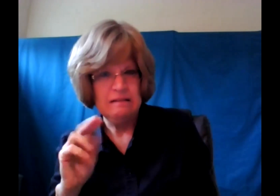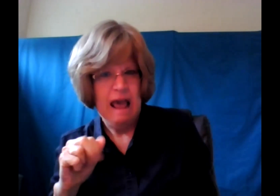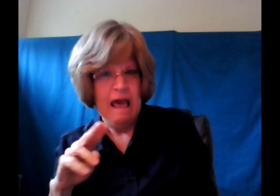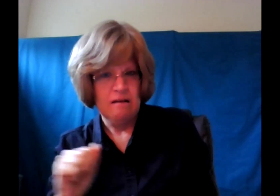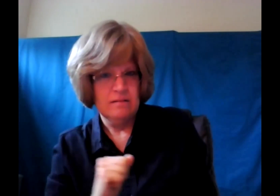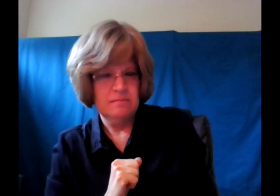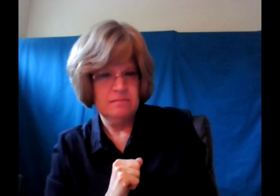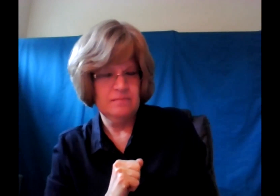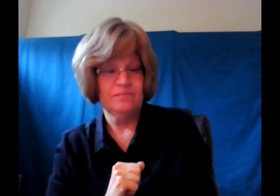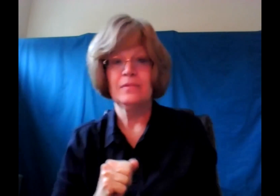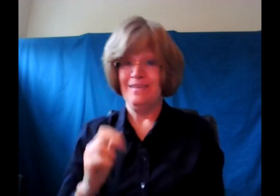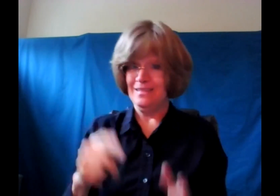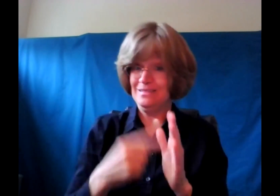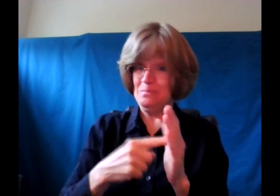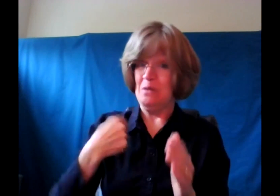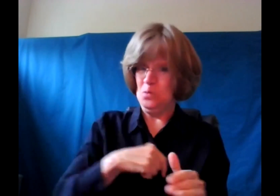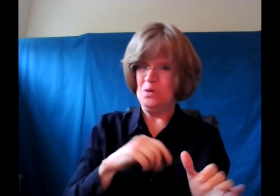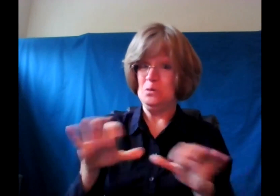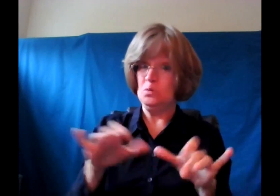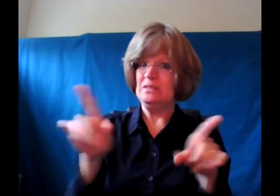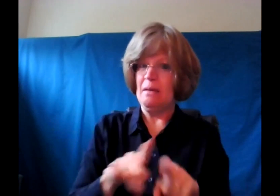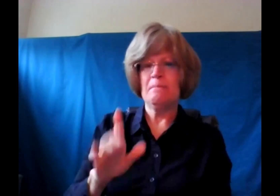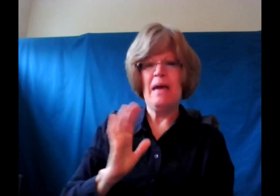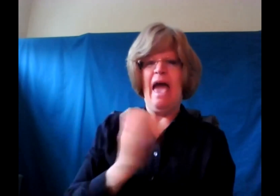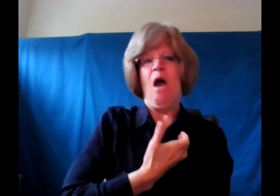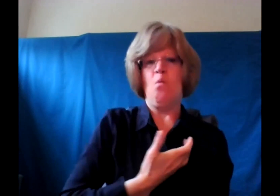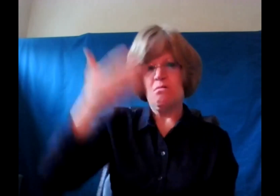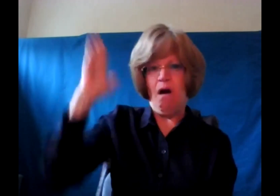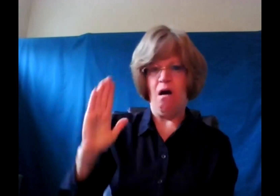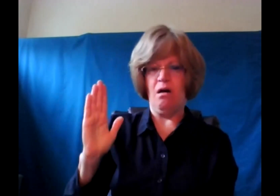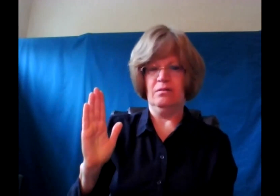And sometimes that's how we act. This is our God.